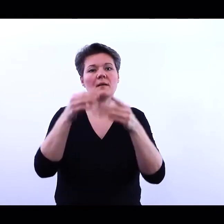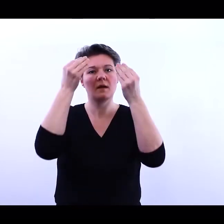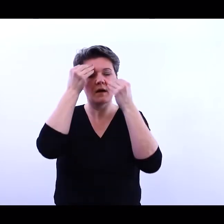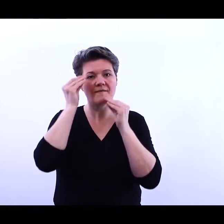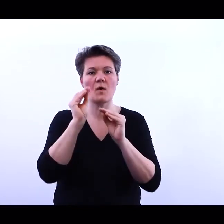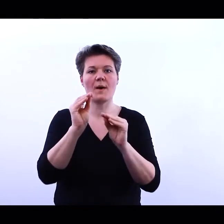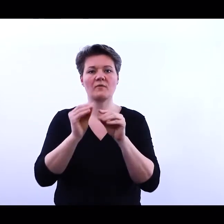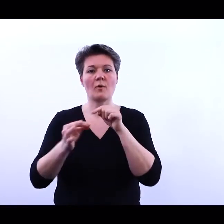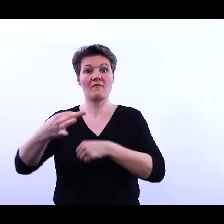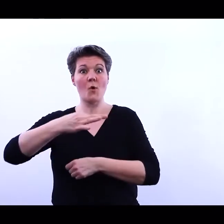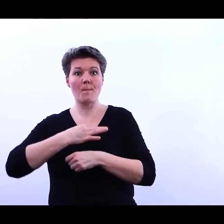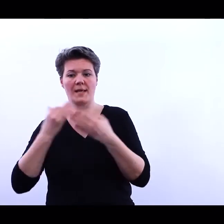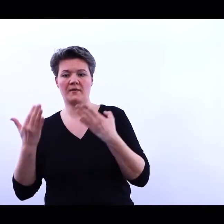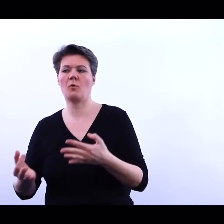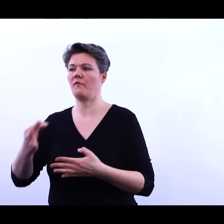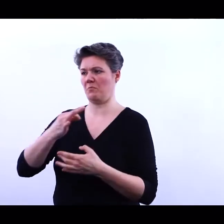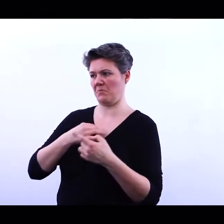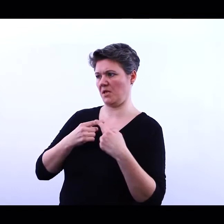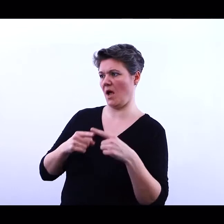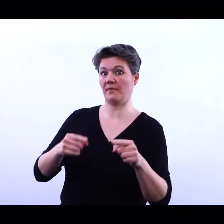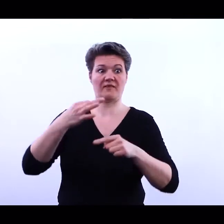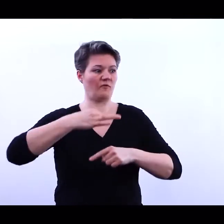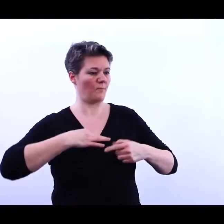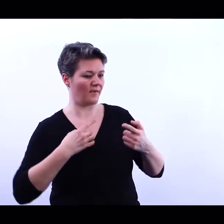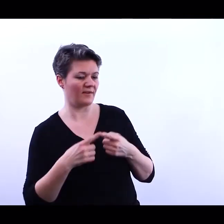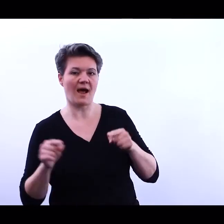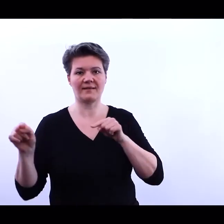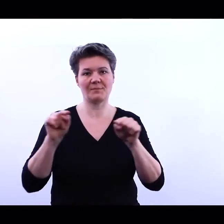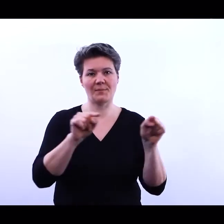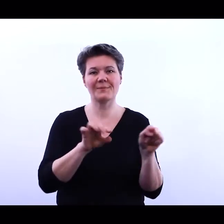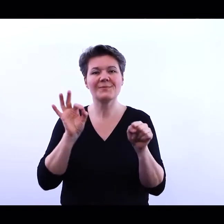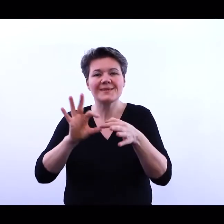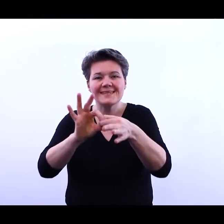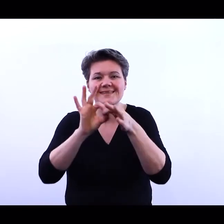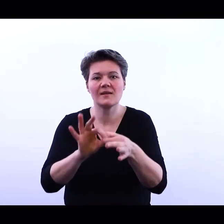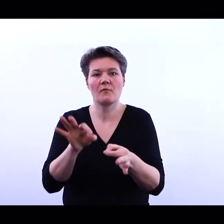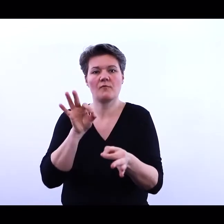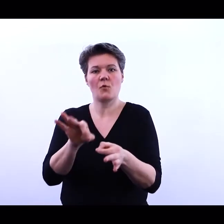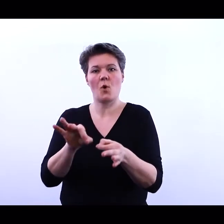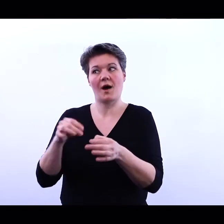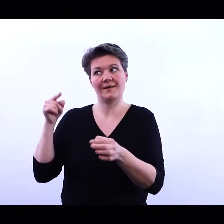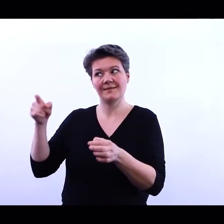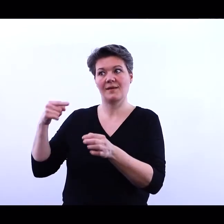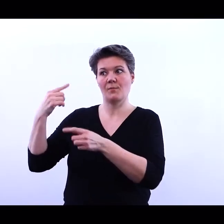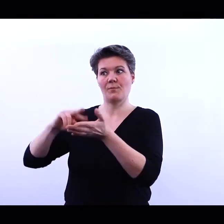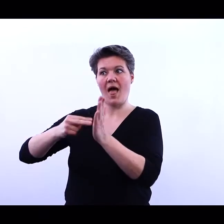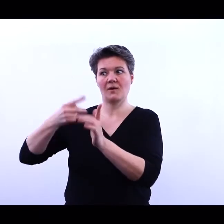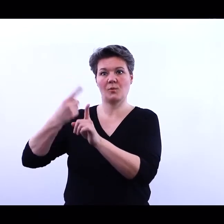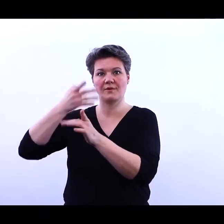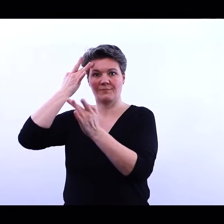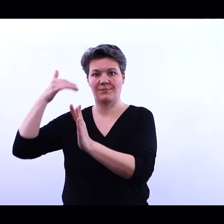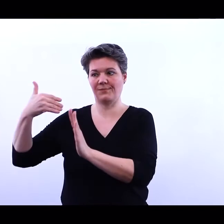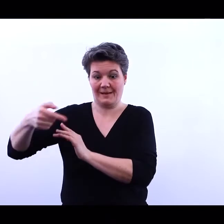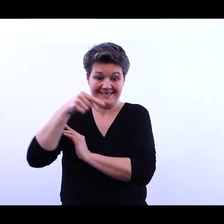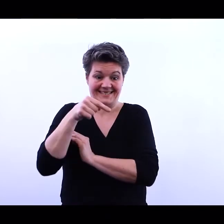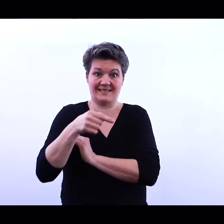is necessary, but think of them as the most important stakeholders for your planning and approval process, because they are.